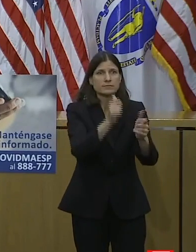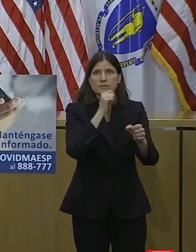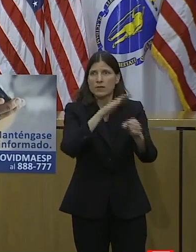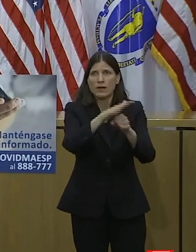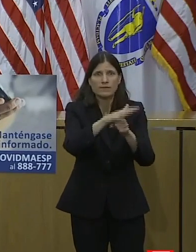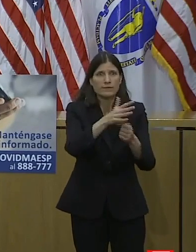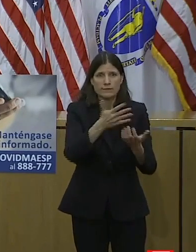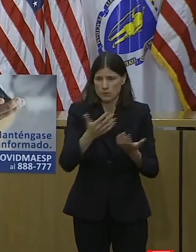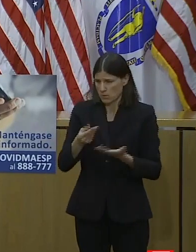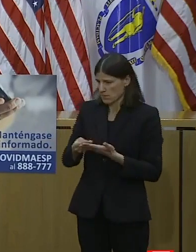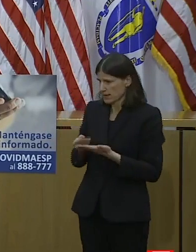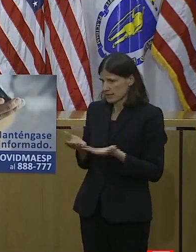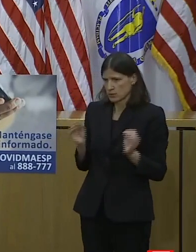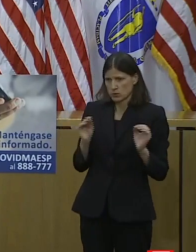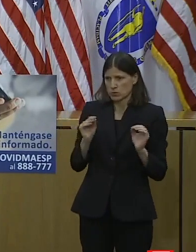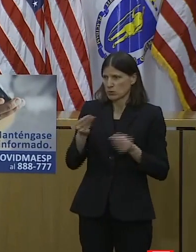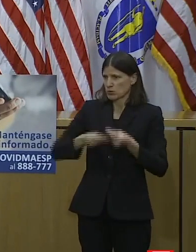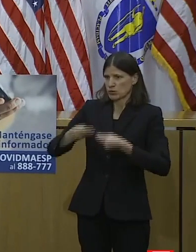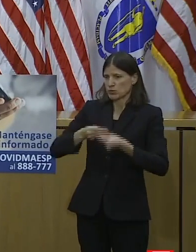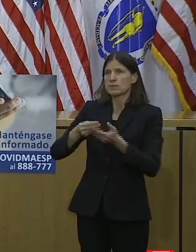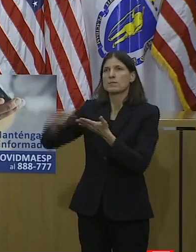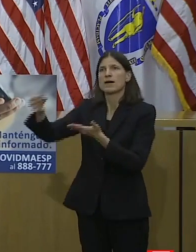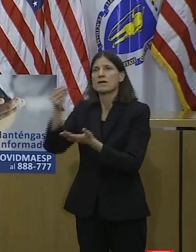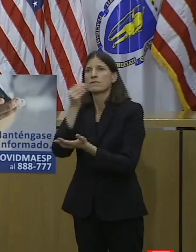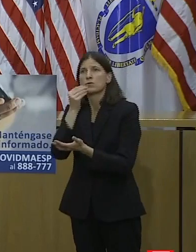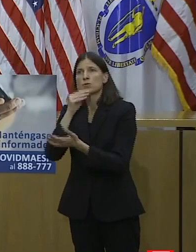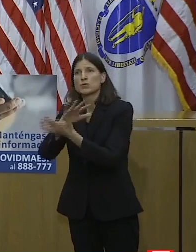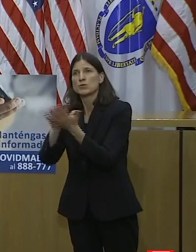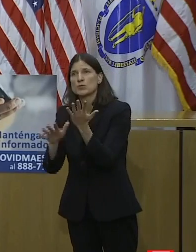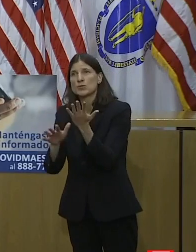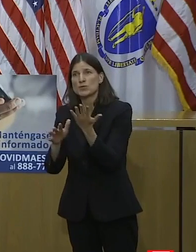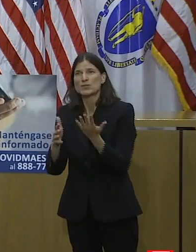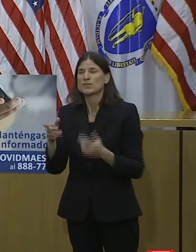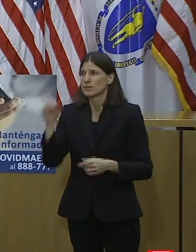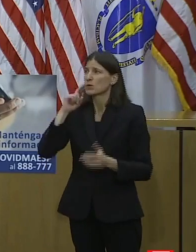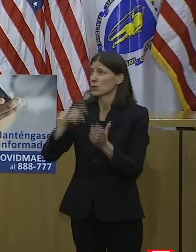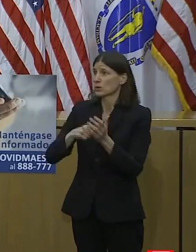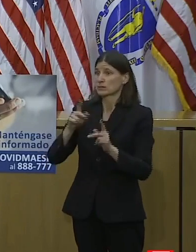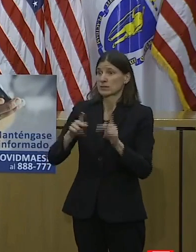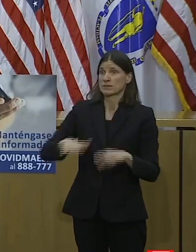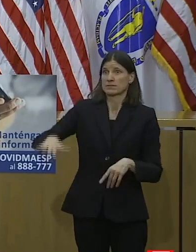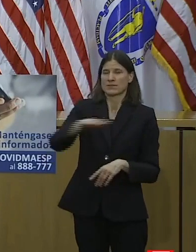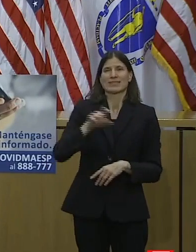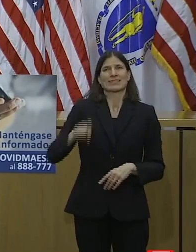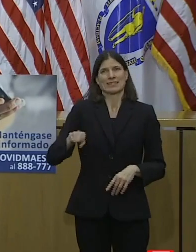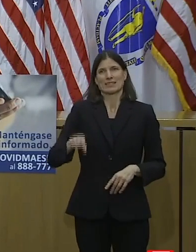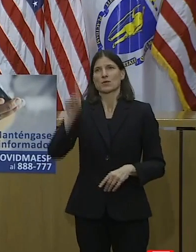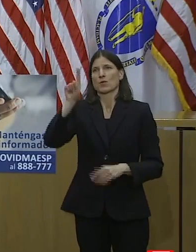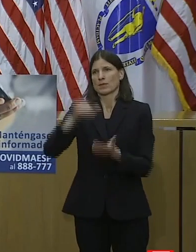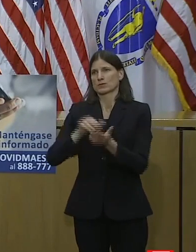struggling. And I would hope and anticipate that one of the things that would come with a lot of those